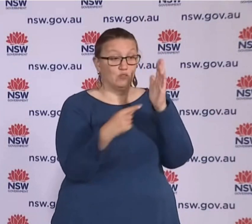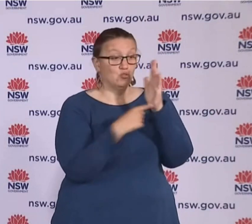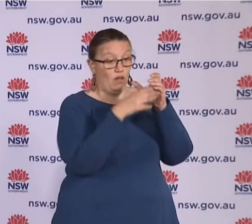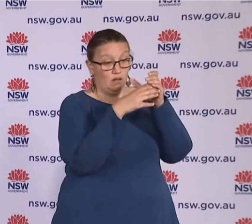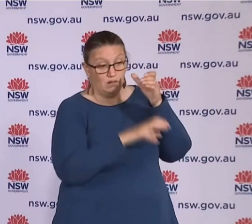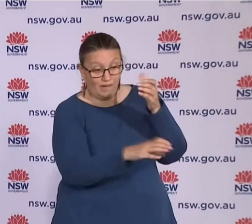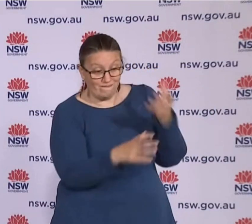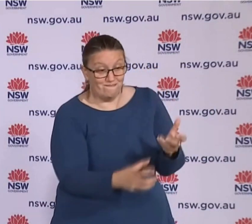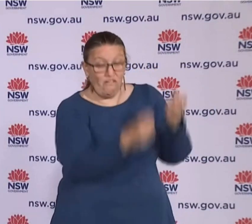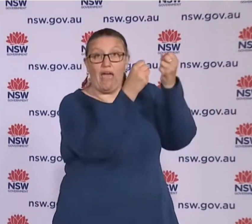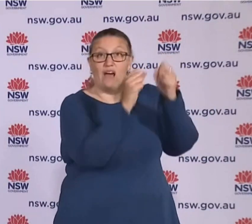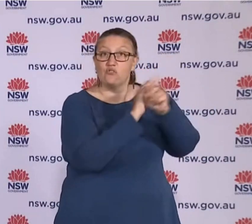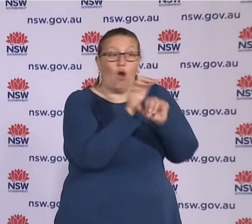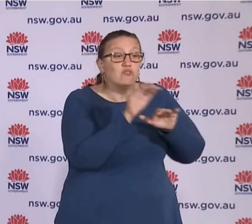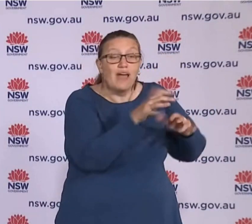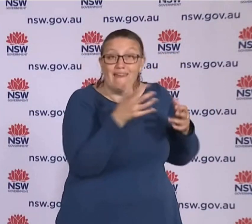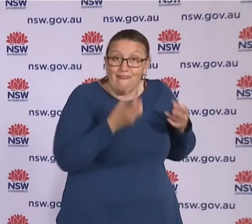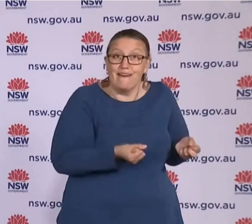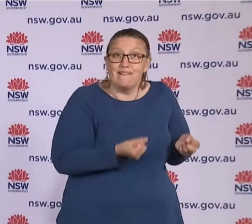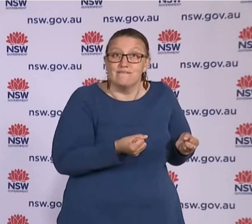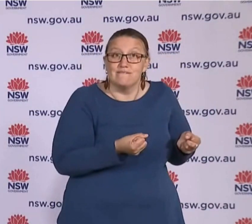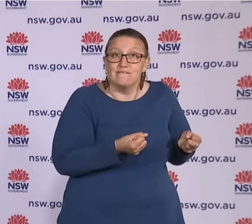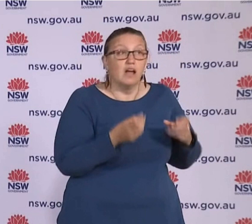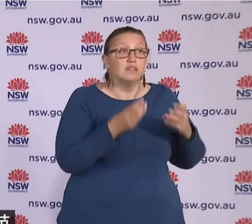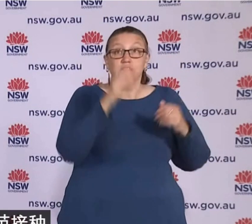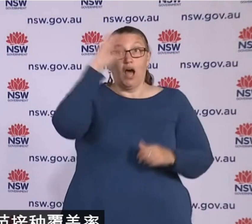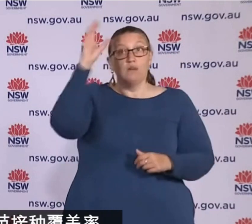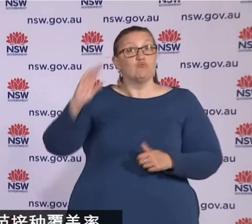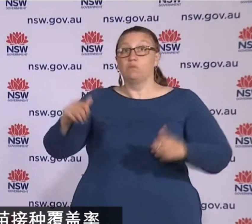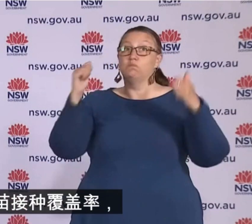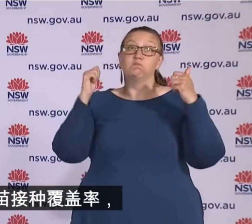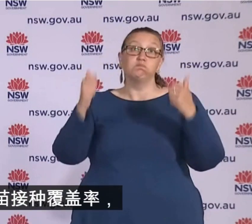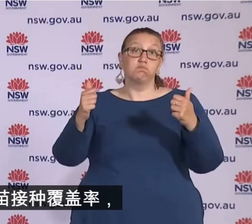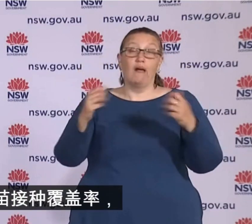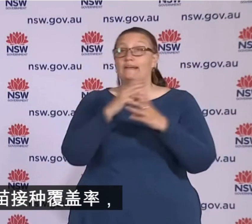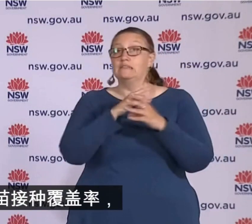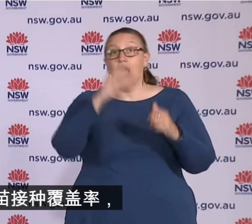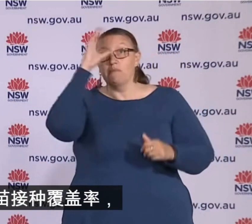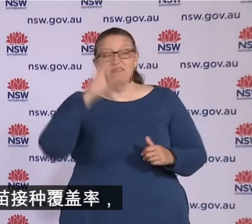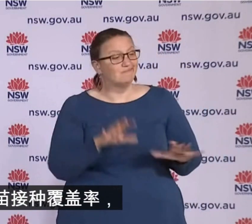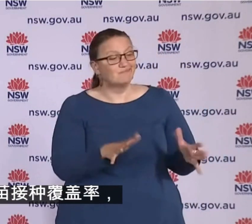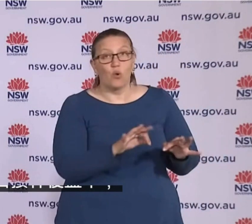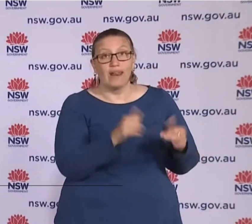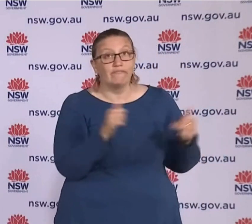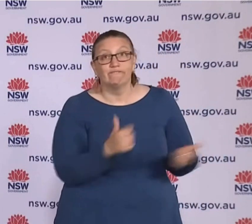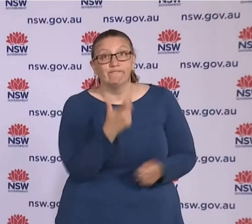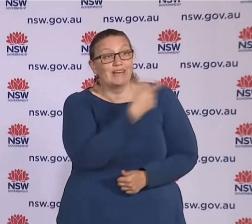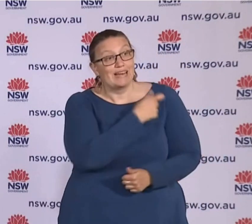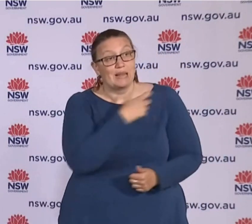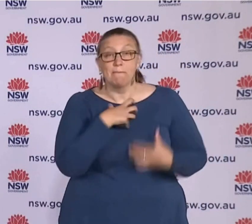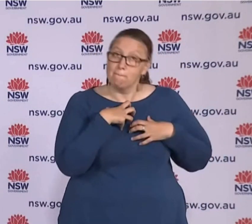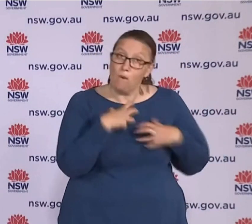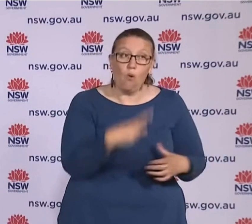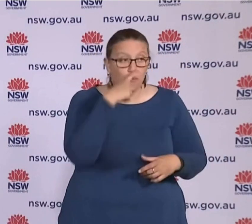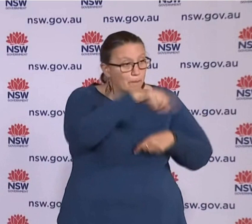low, whilst we know that the vaccination coverage in some of our regional communities needs to be brought up. And I think what we've also learnt from